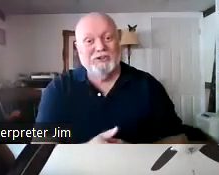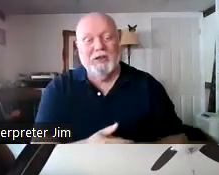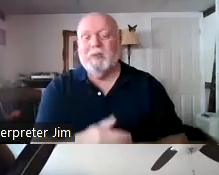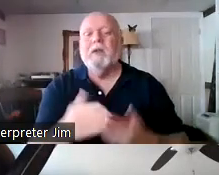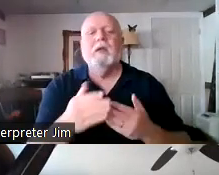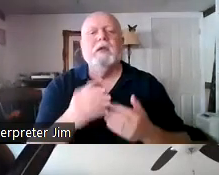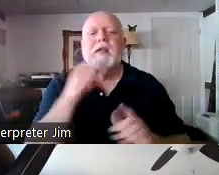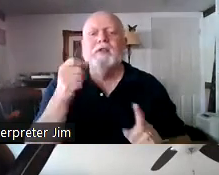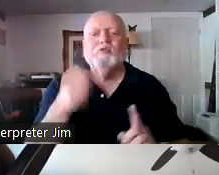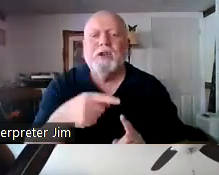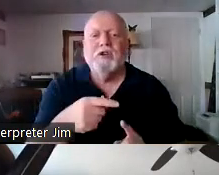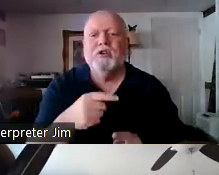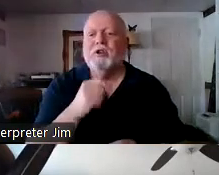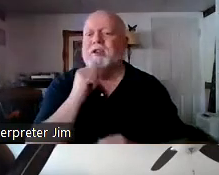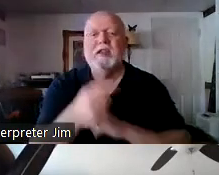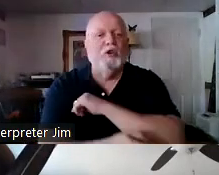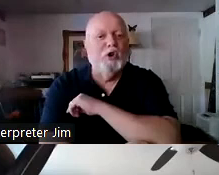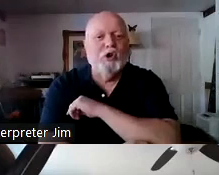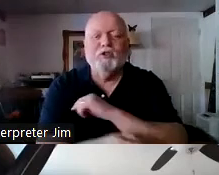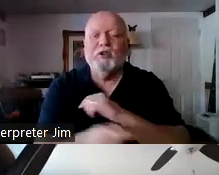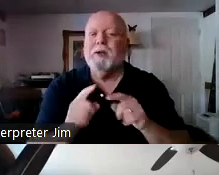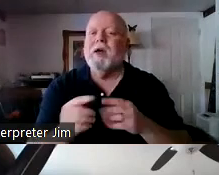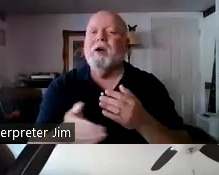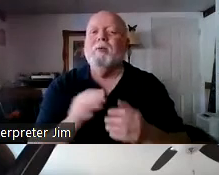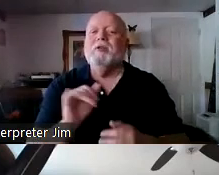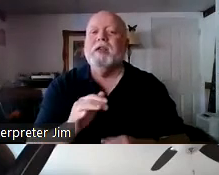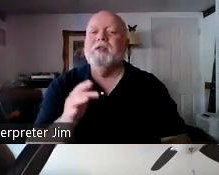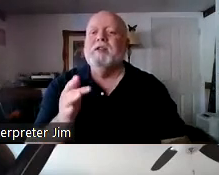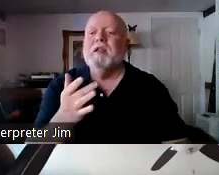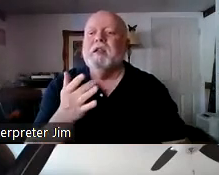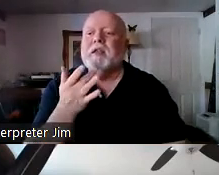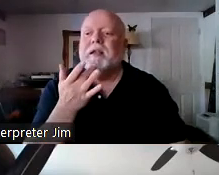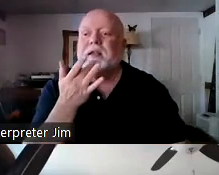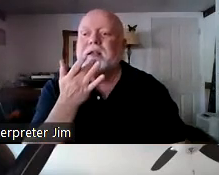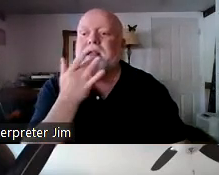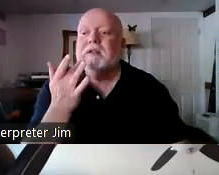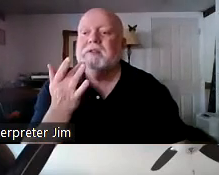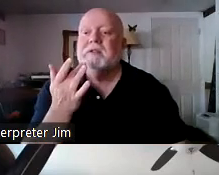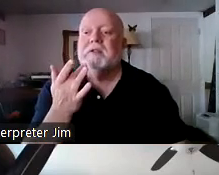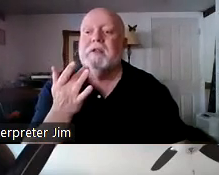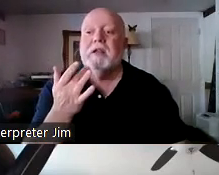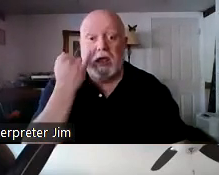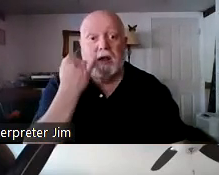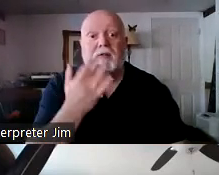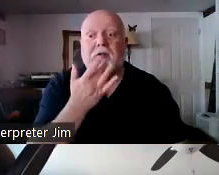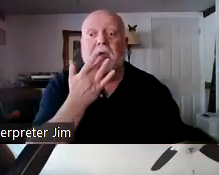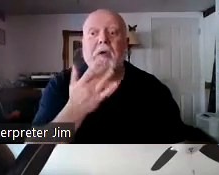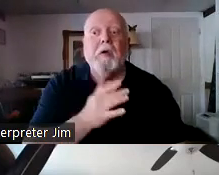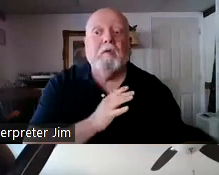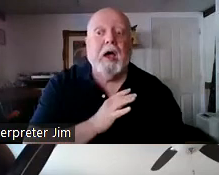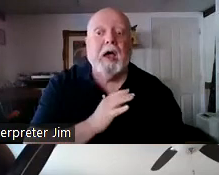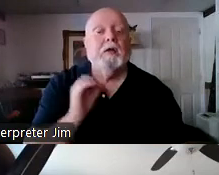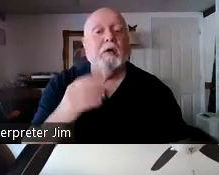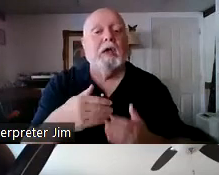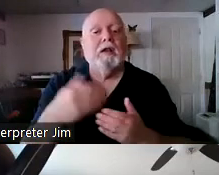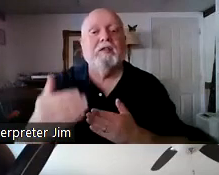To me, it's like I said, you're dipping your toe in that water. And if you're okay with that, you're okay with the next step. And I don't even want to head in